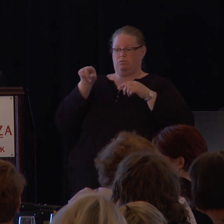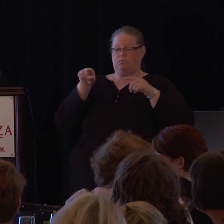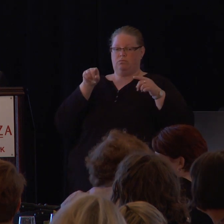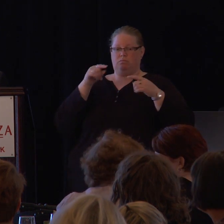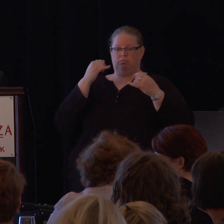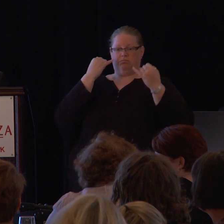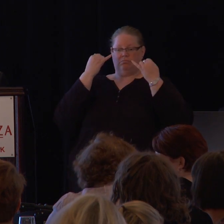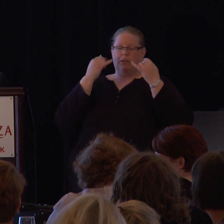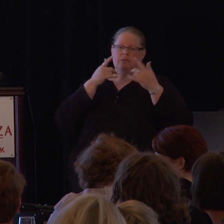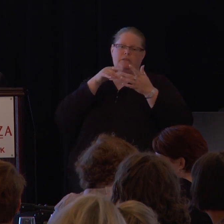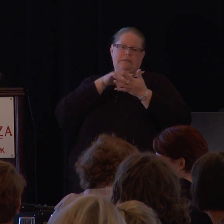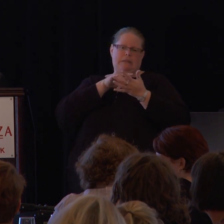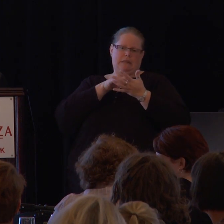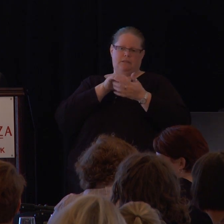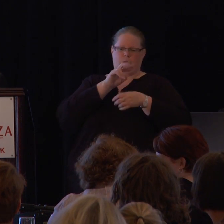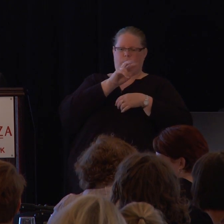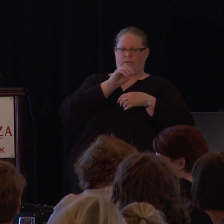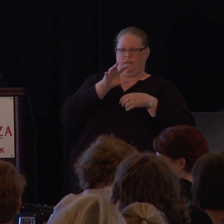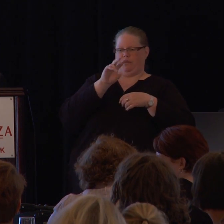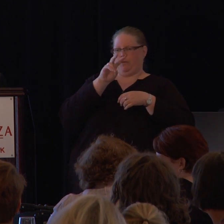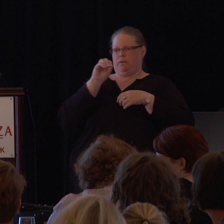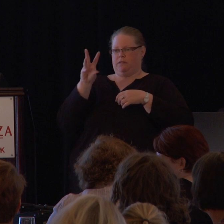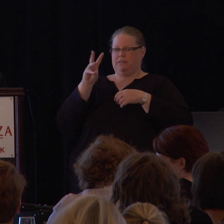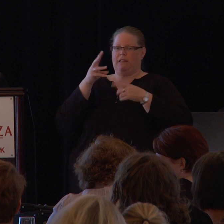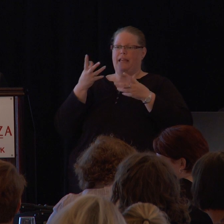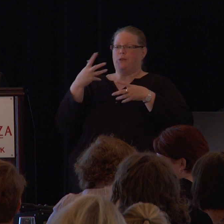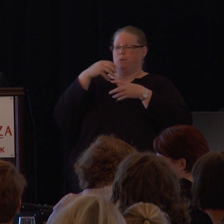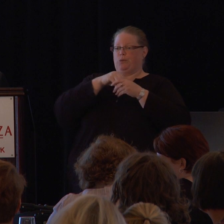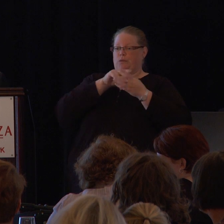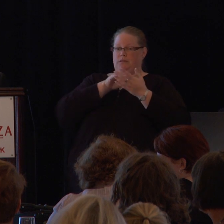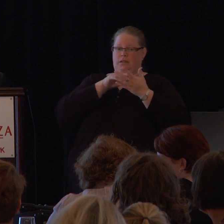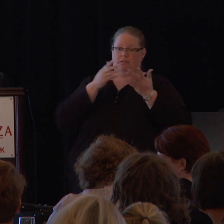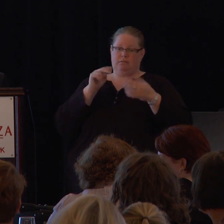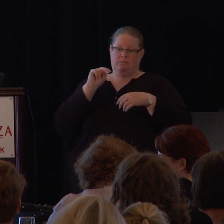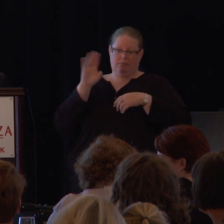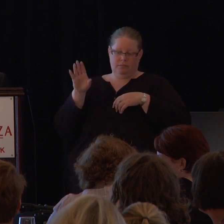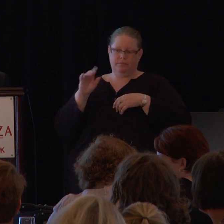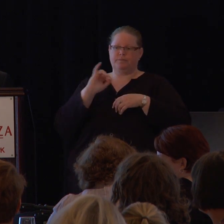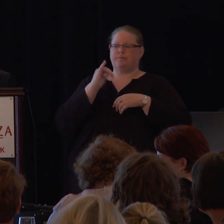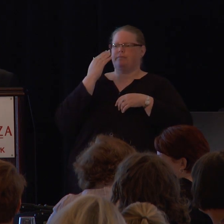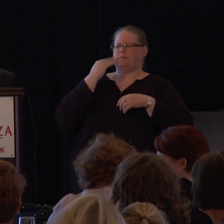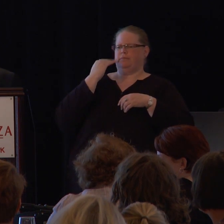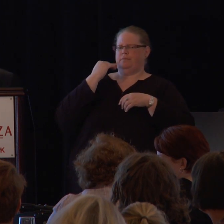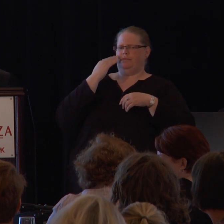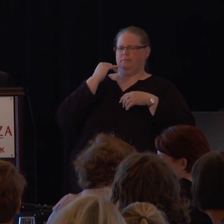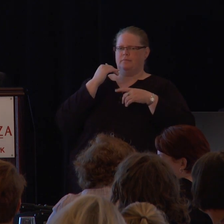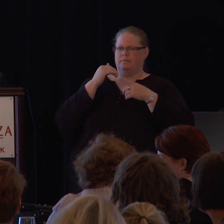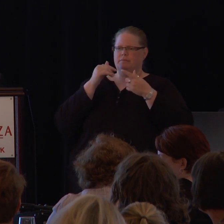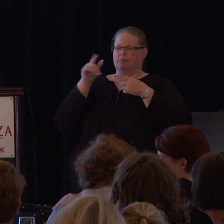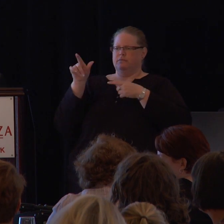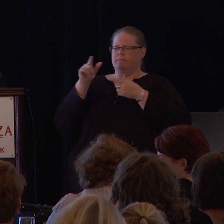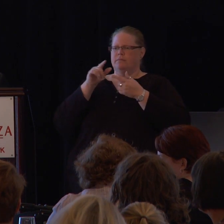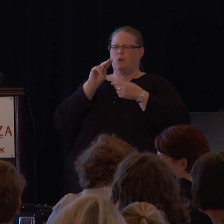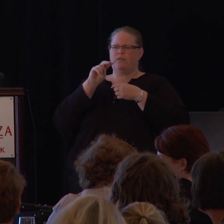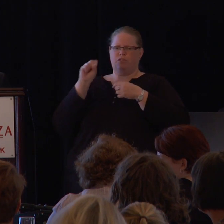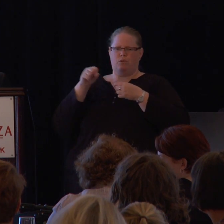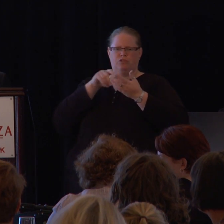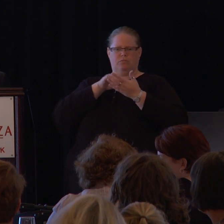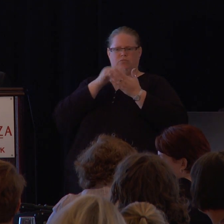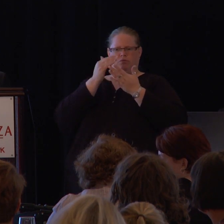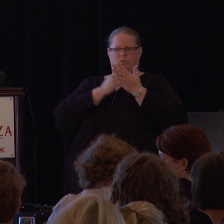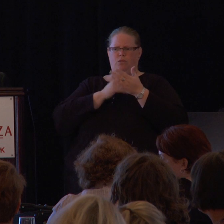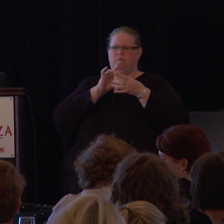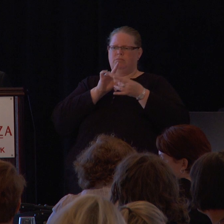the 2005-2006 inclusion study in New Brunswick and the more recent task force in Nova Scotia on bullying and